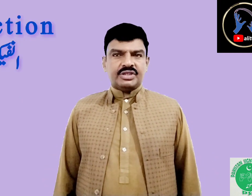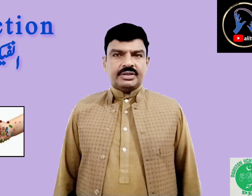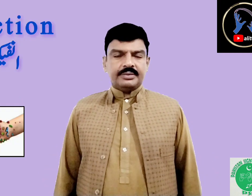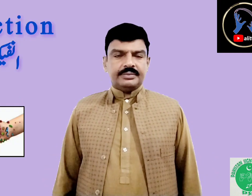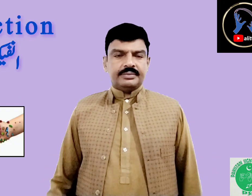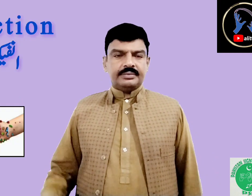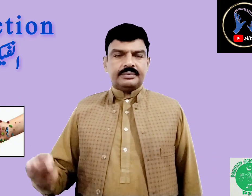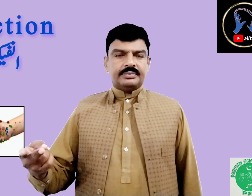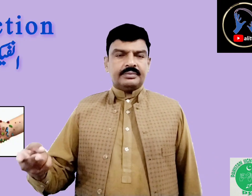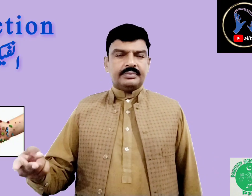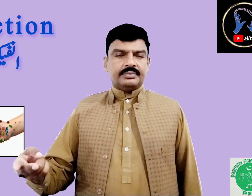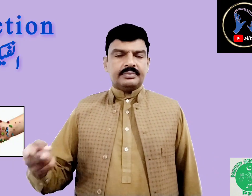infection